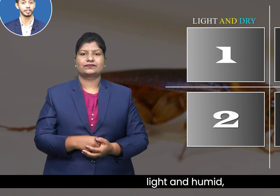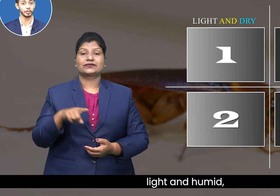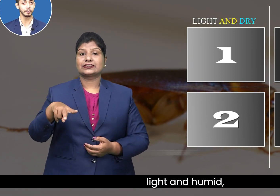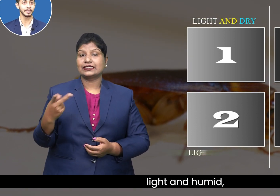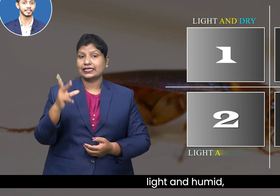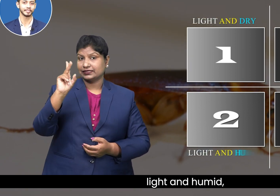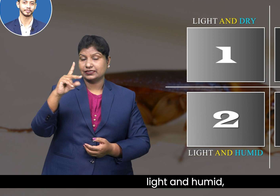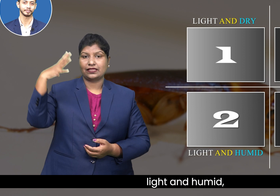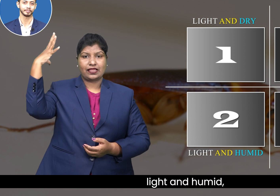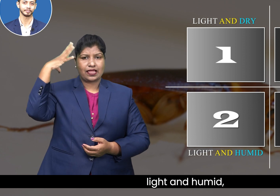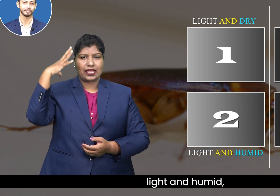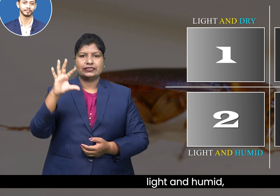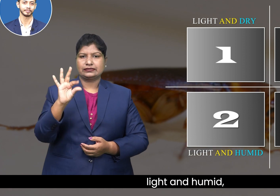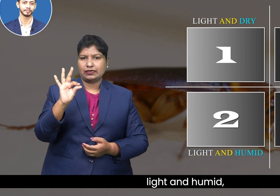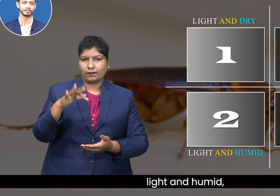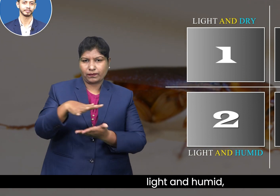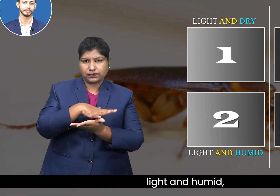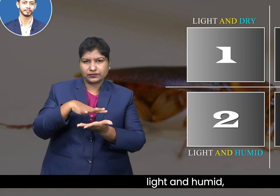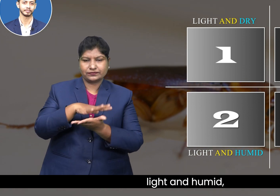light and humid,